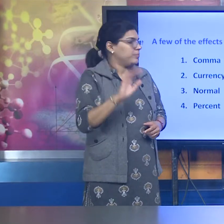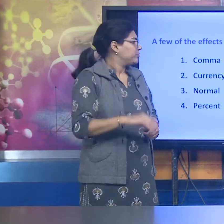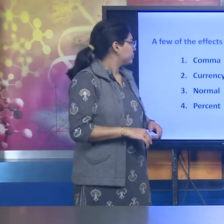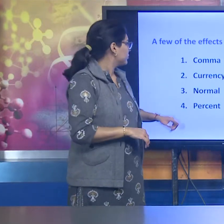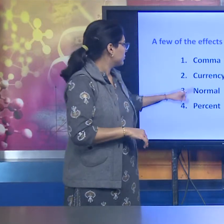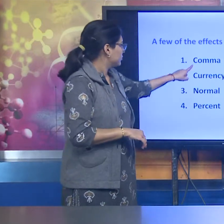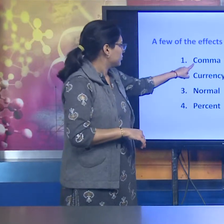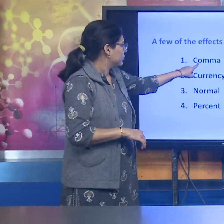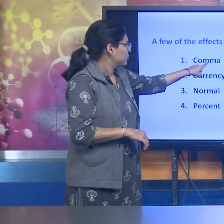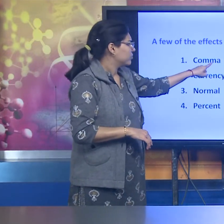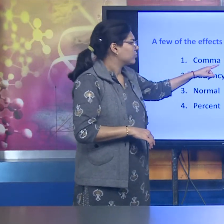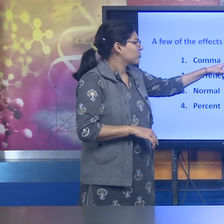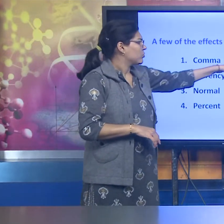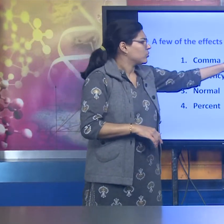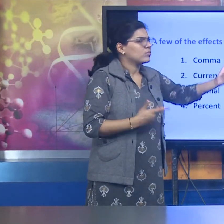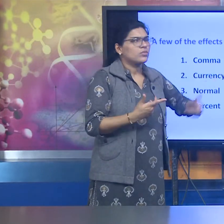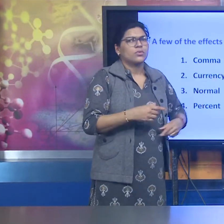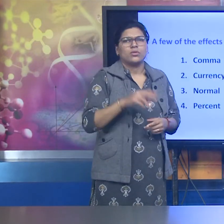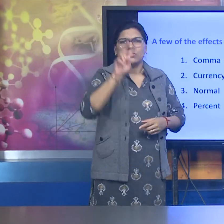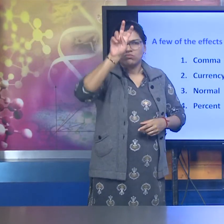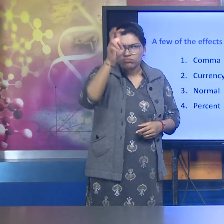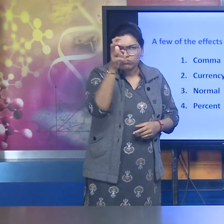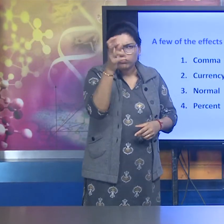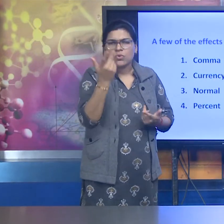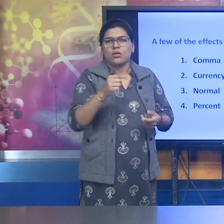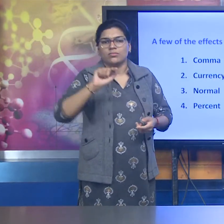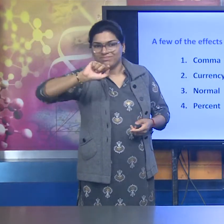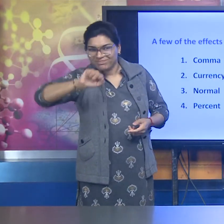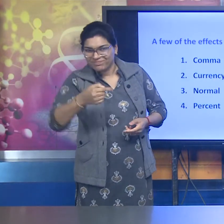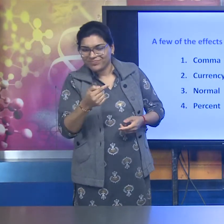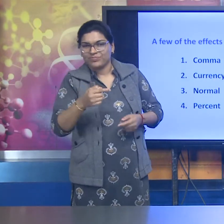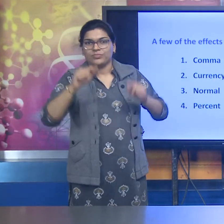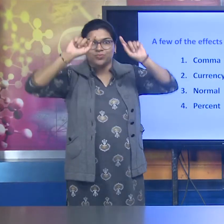A few of the effects are discussed below.